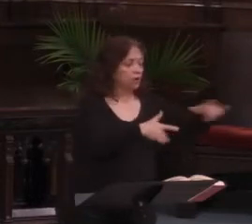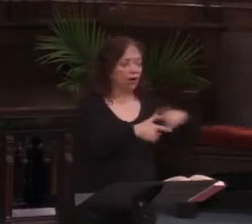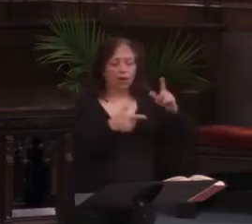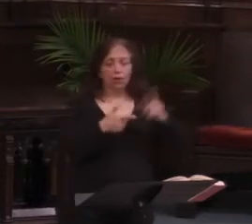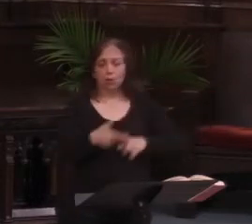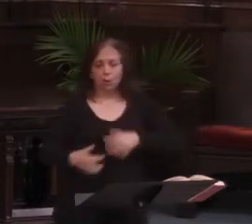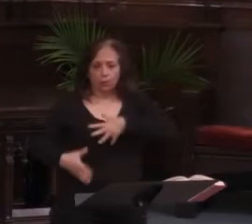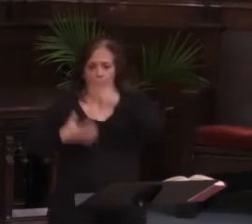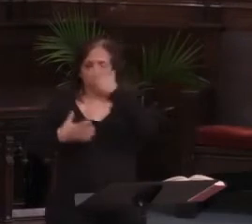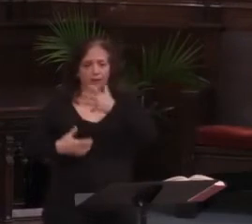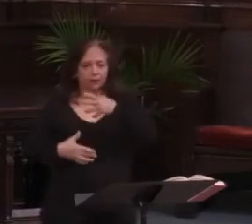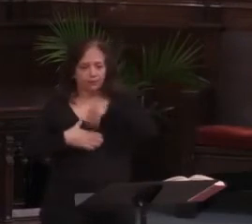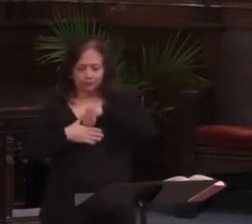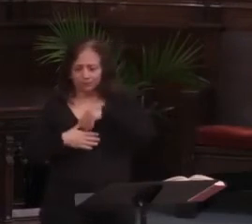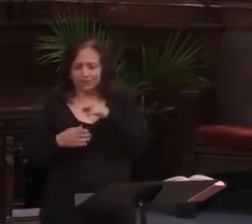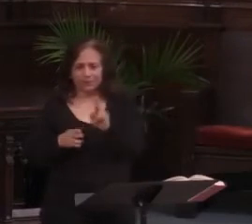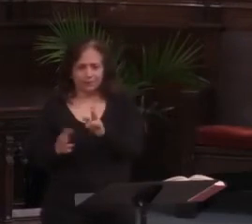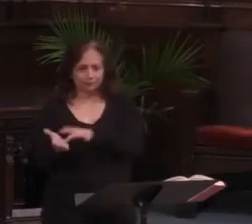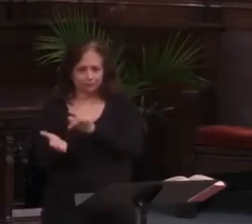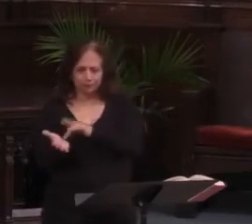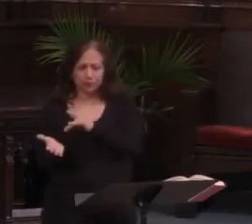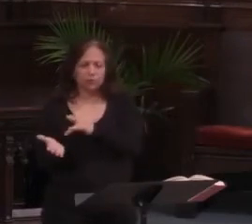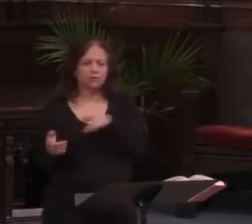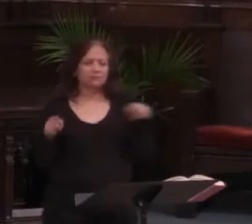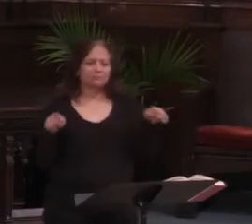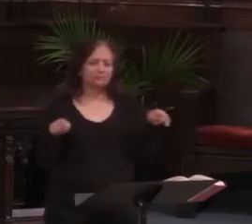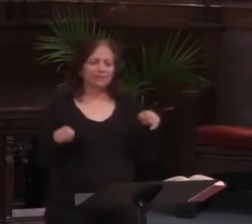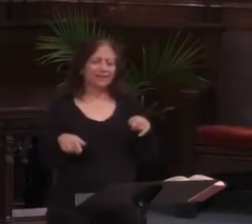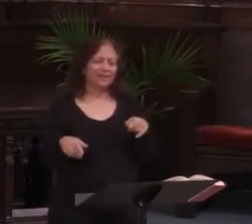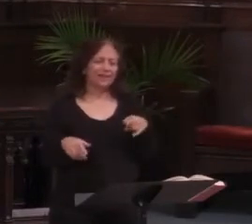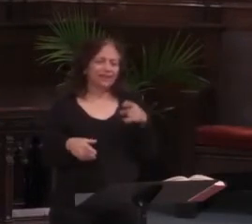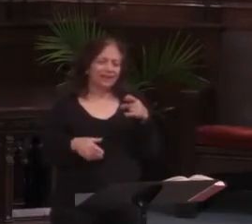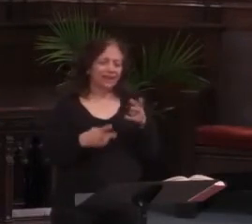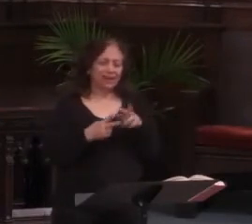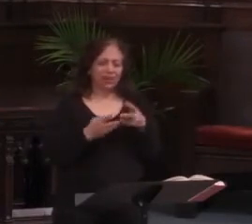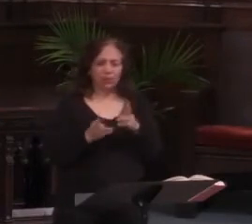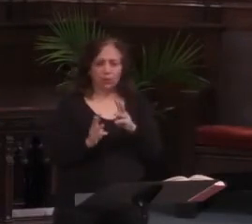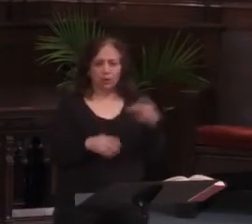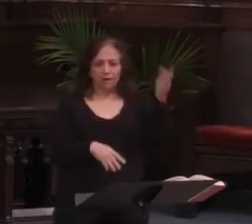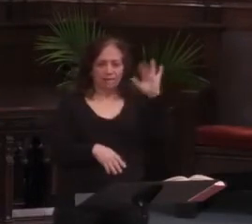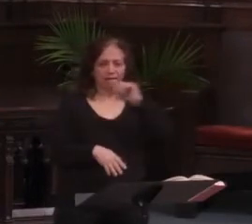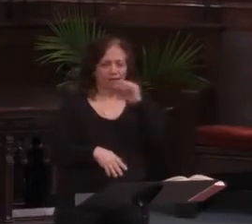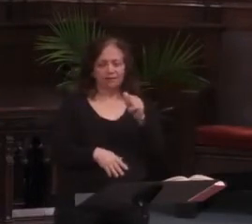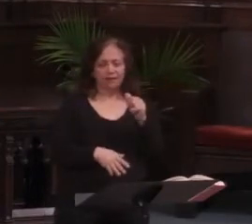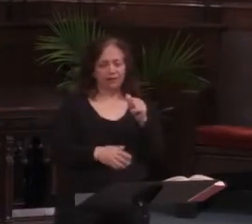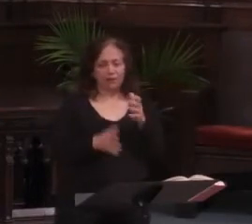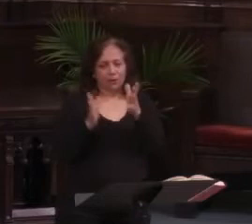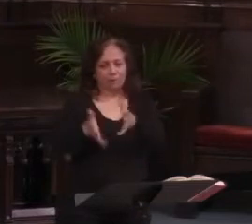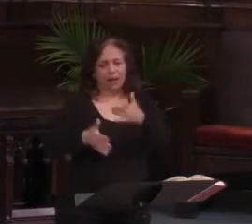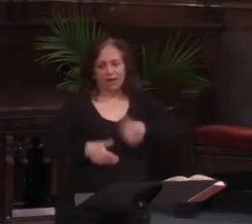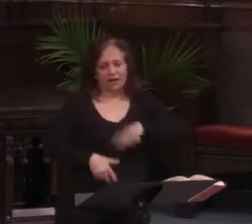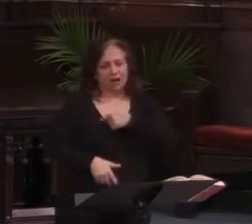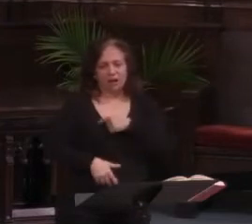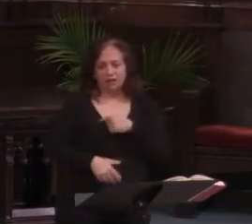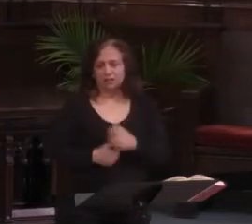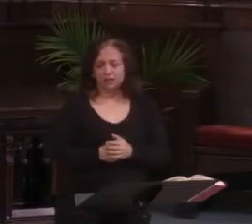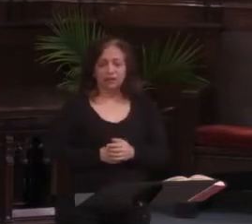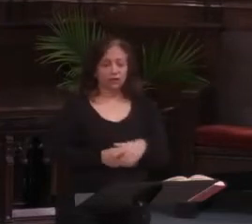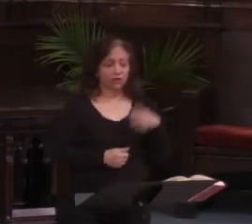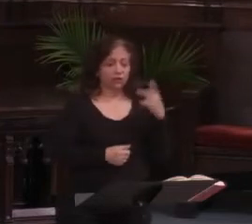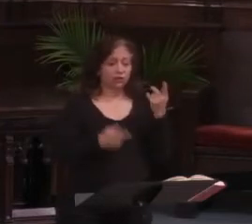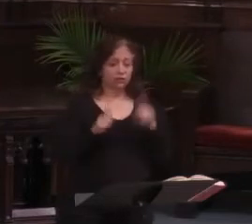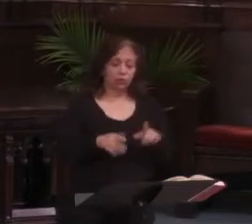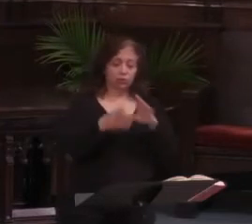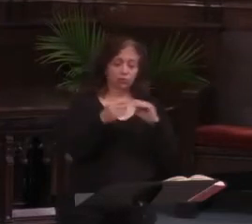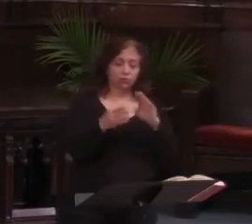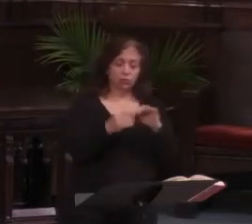stranded on that road. Luke tells us while the two disciples are wandering along, wrestling with the recent